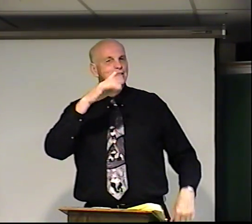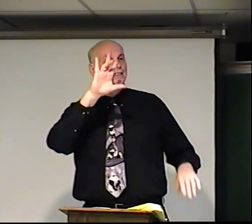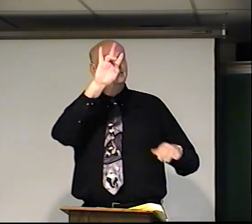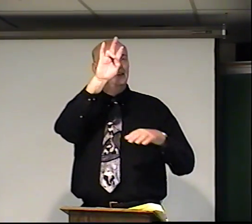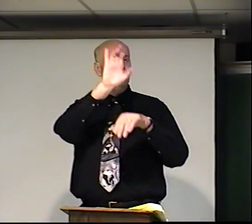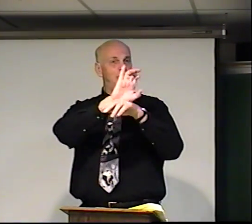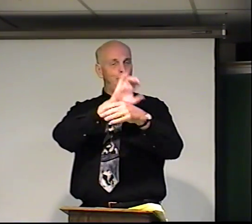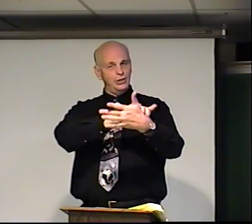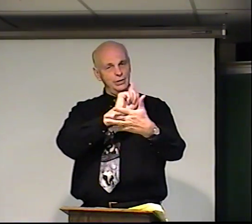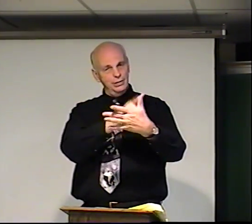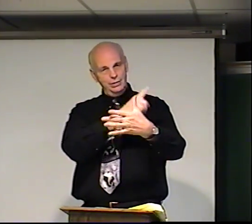There is truth.